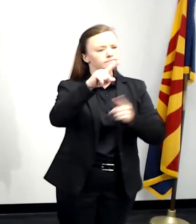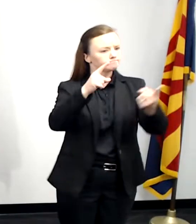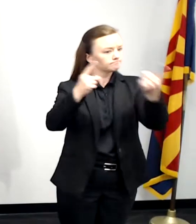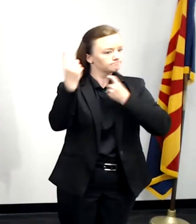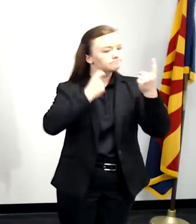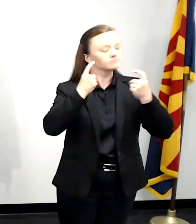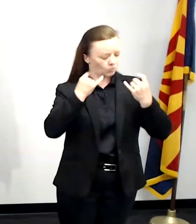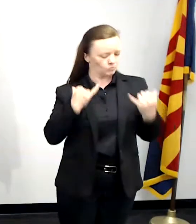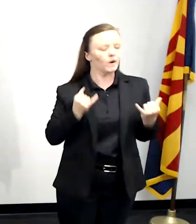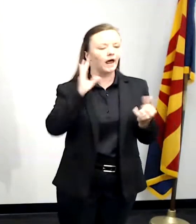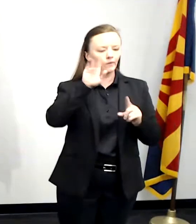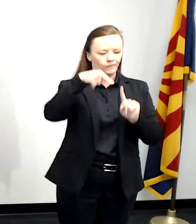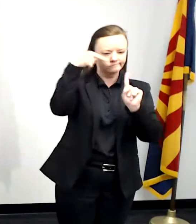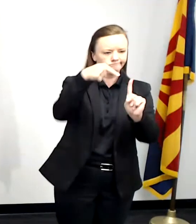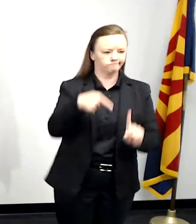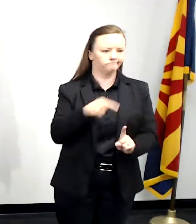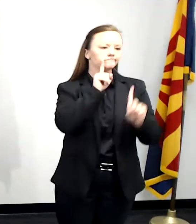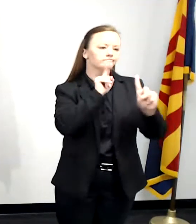some more specifics today